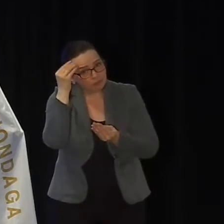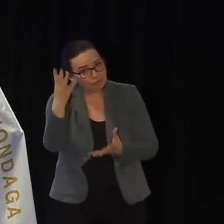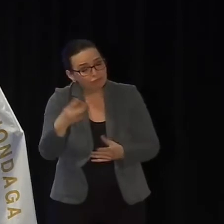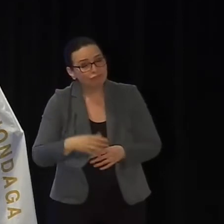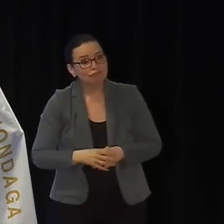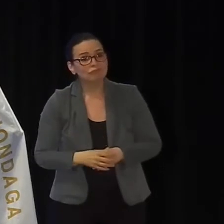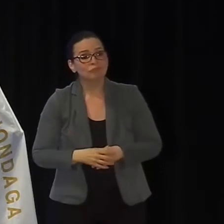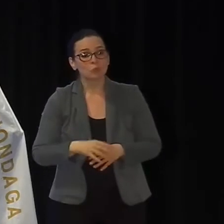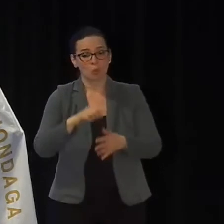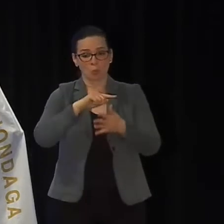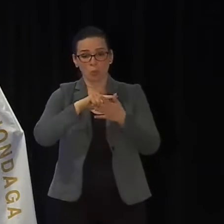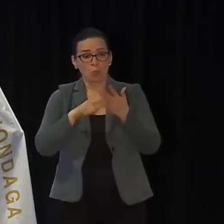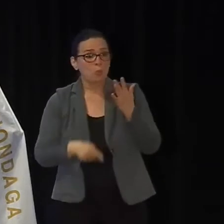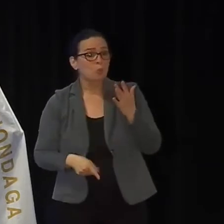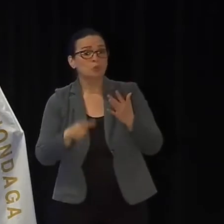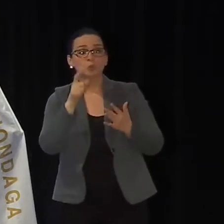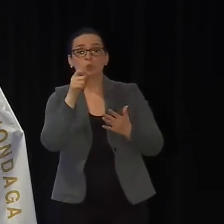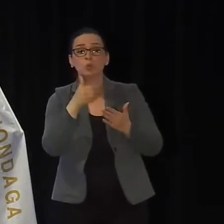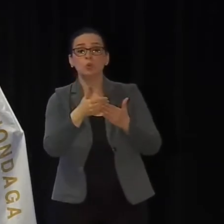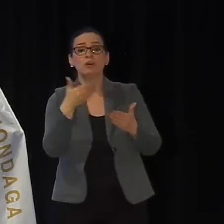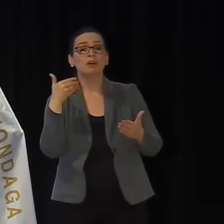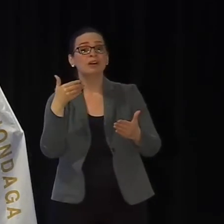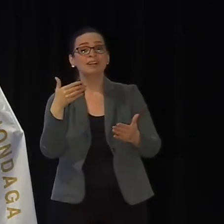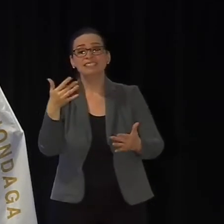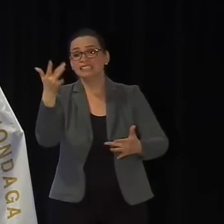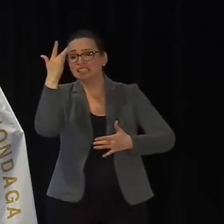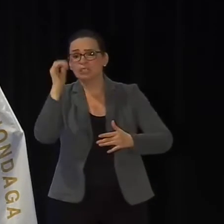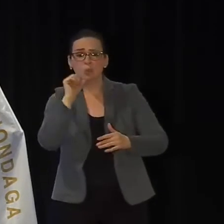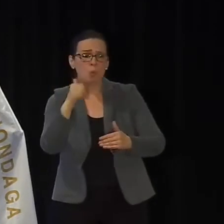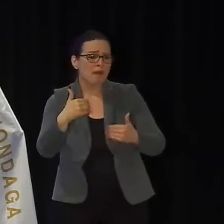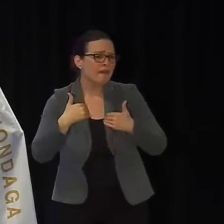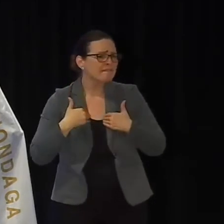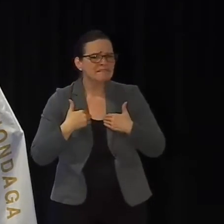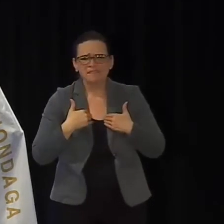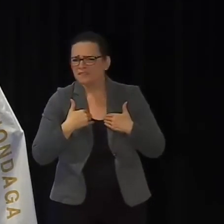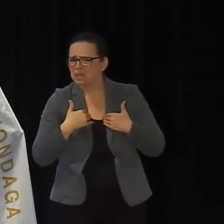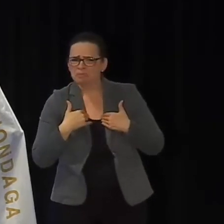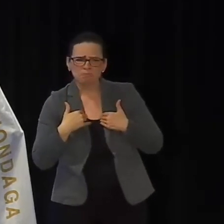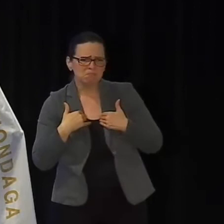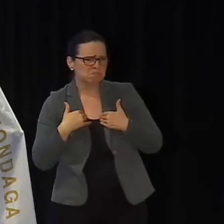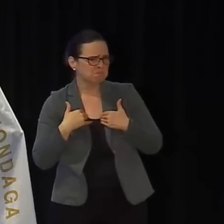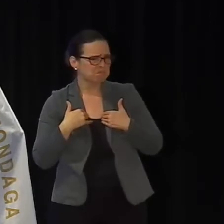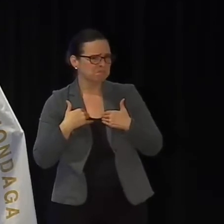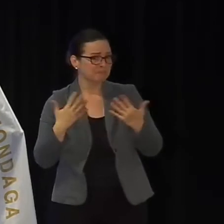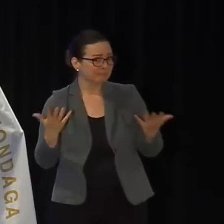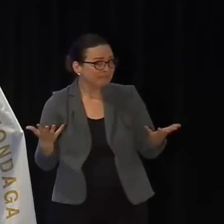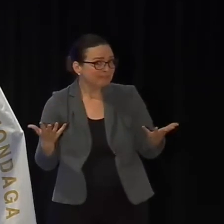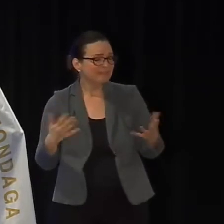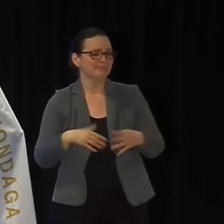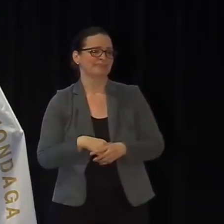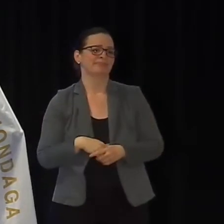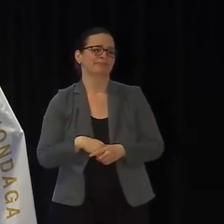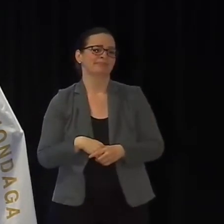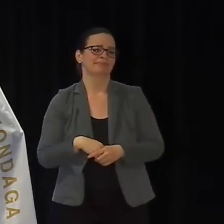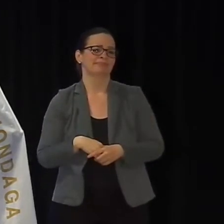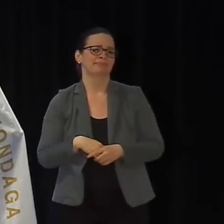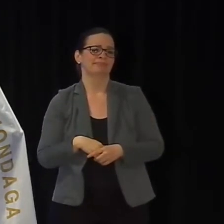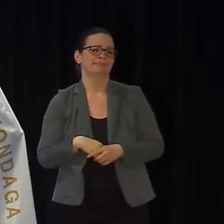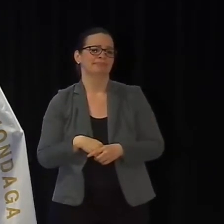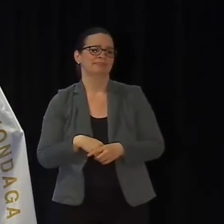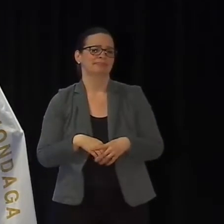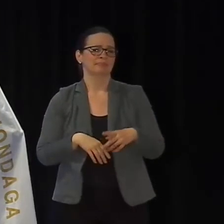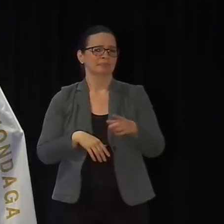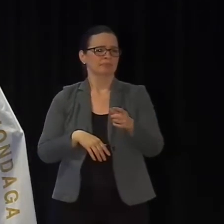the pre-existing conditions at the same rate that the groups of 40-year-olds do. Do you have a percentage of the county's